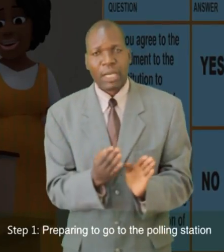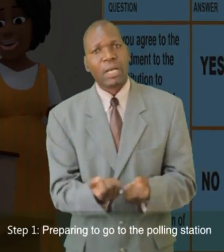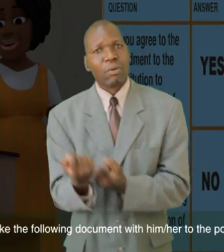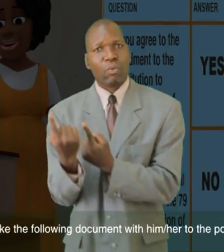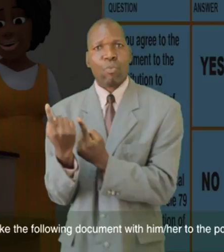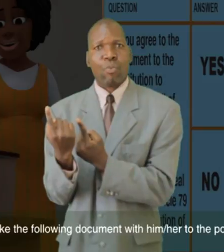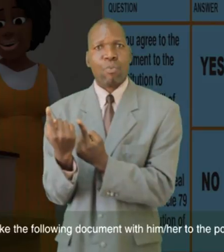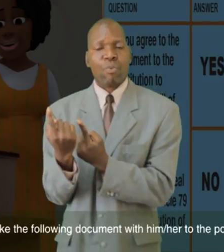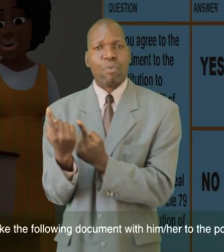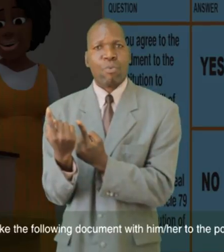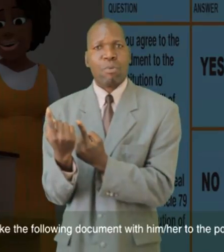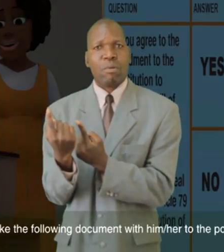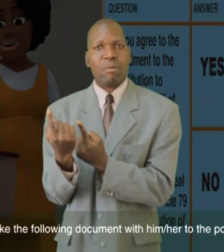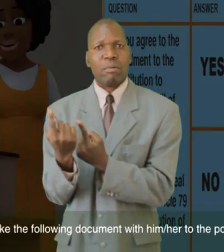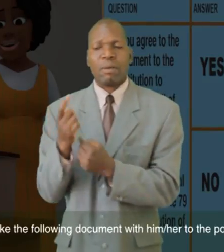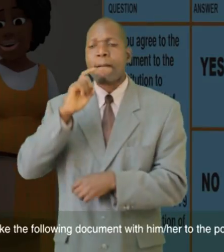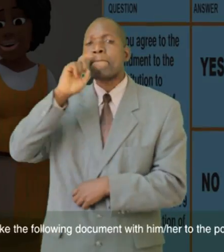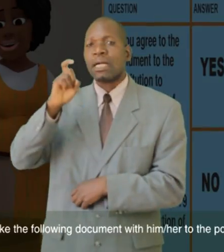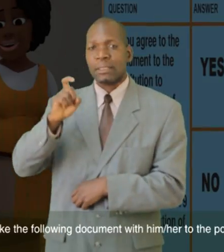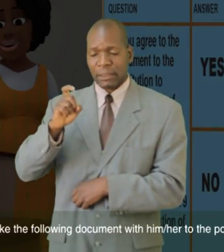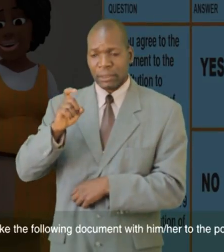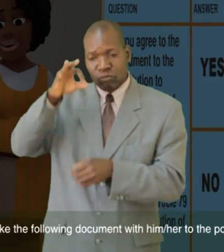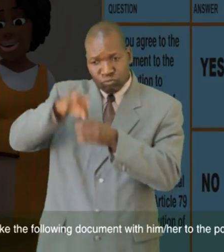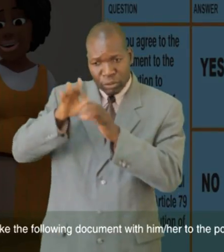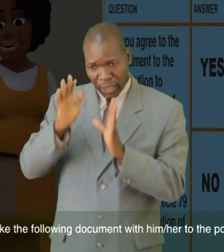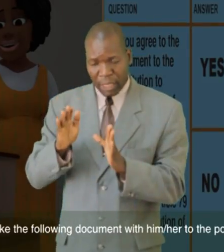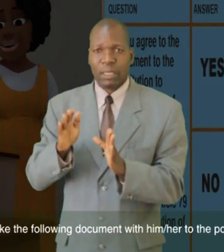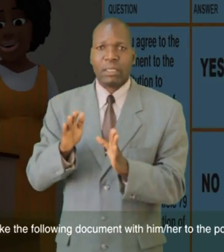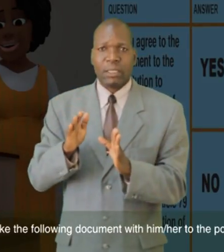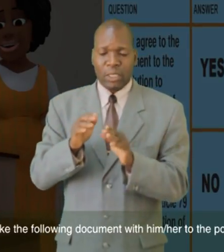A voter must take the following document with him or her to the polling station.